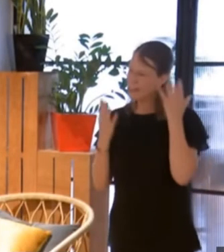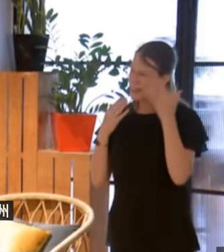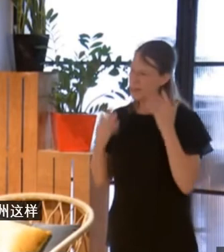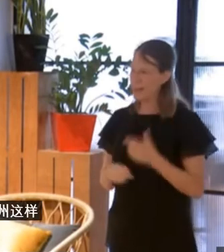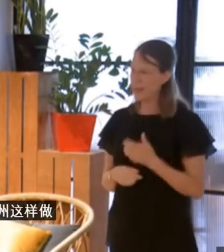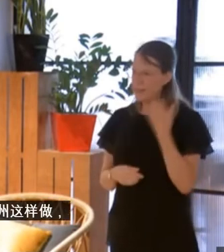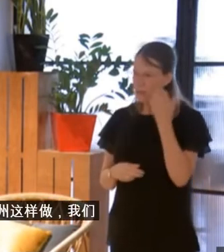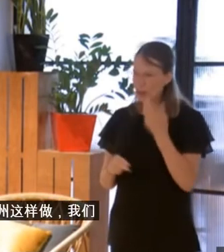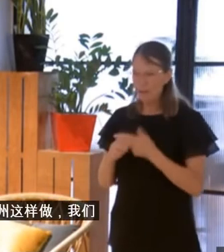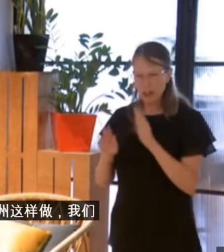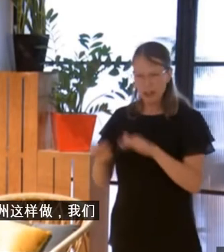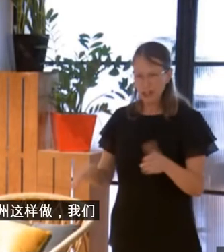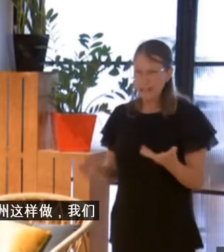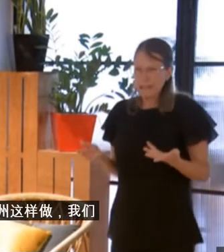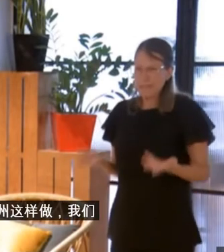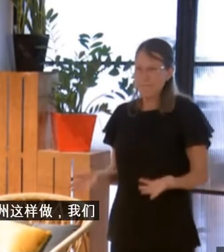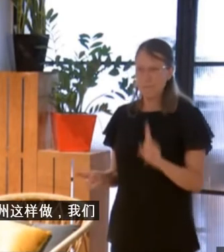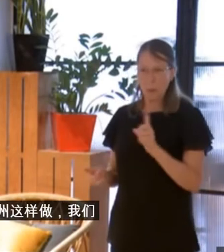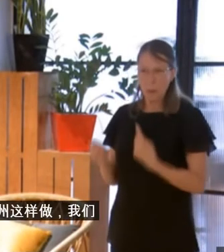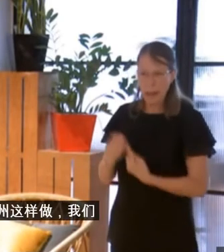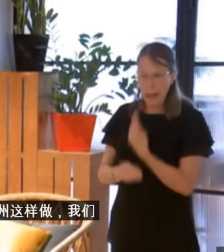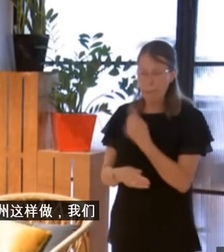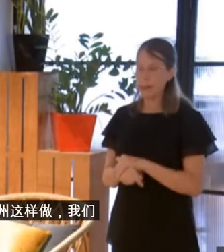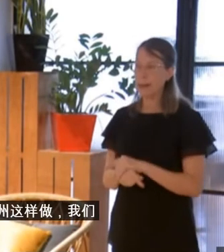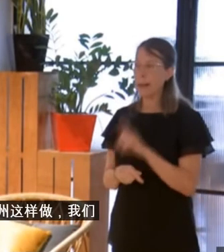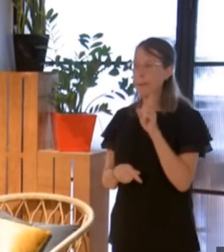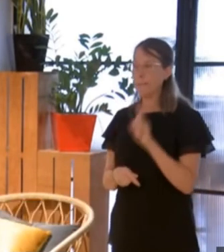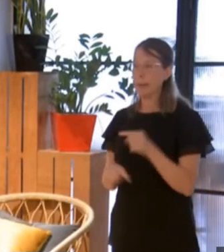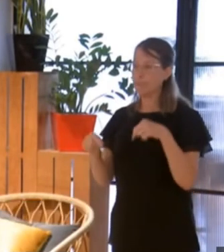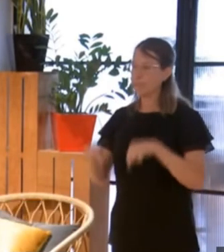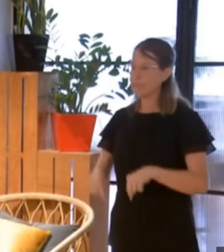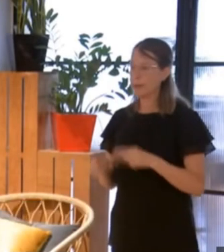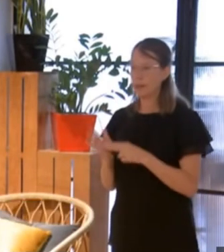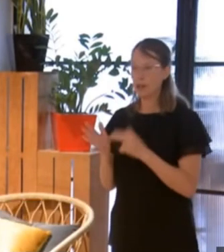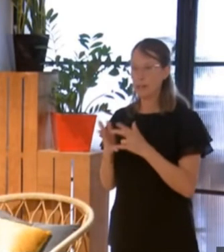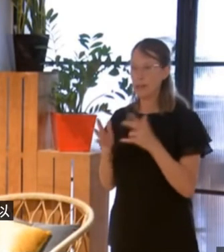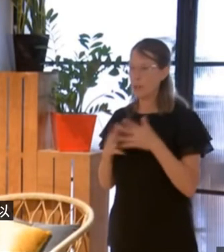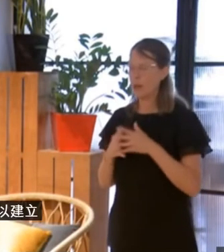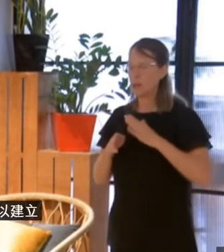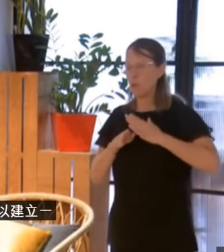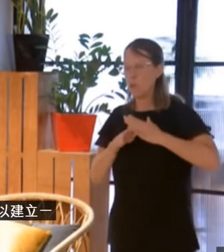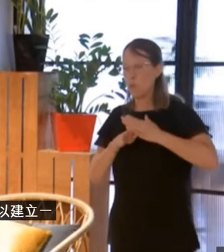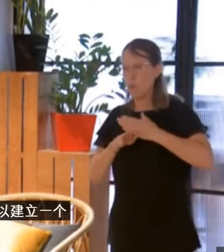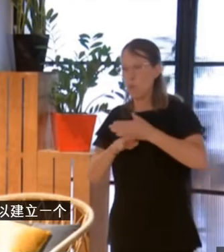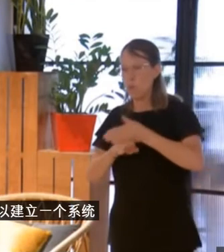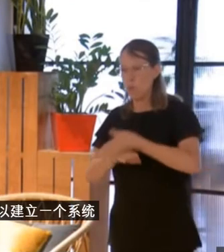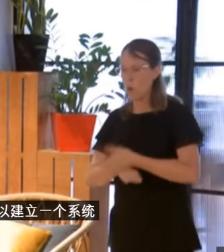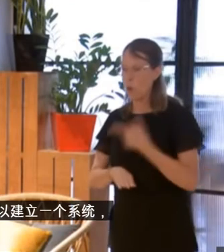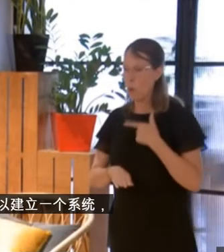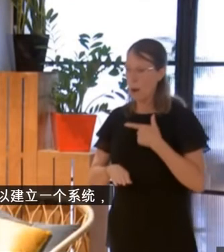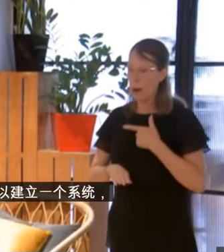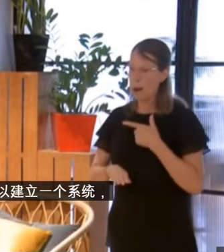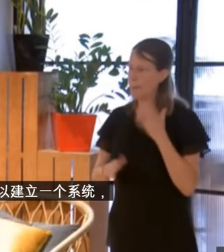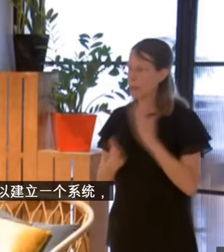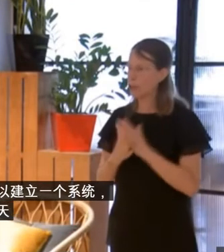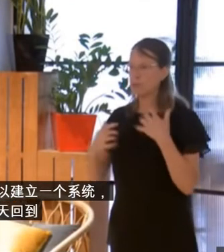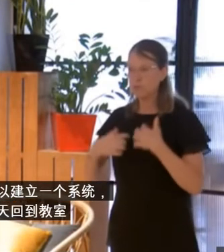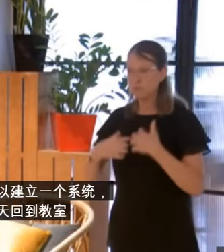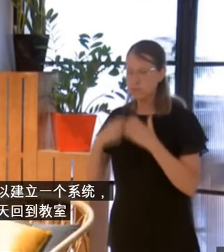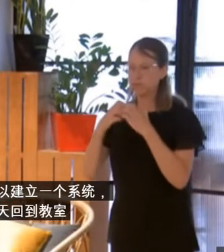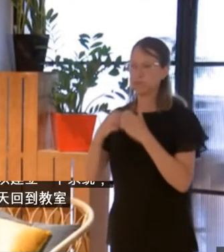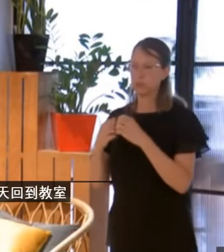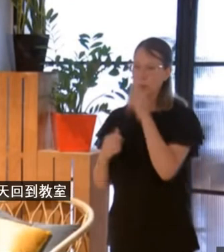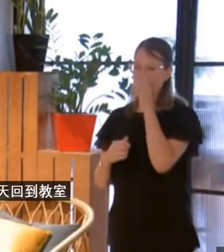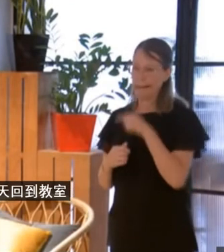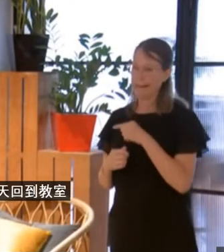We're not doing that here in New South Wales. We worked around the clock tirelessly to get a system in place that ensured kids were